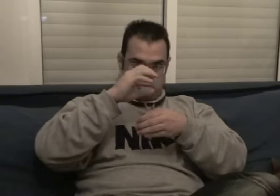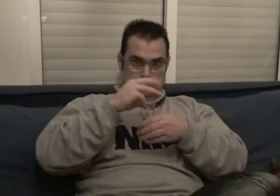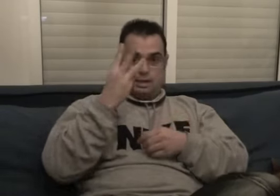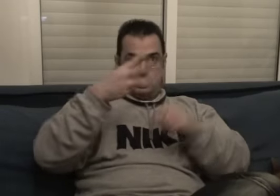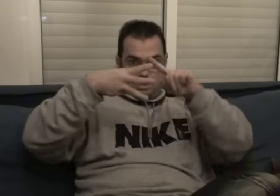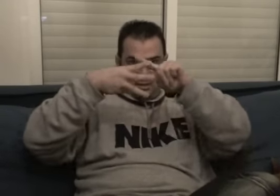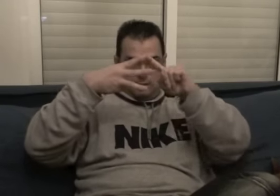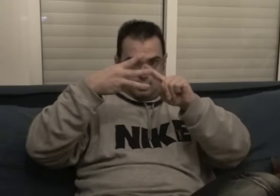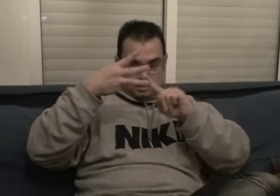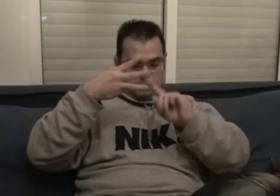3